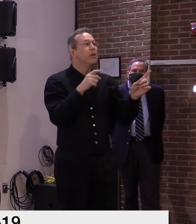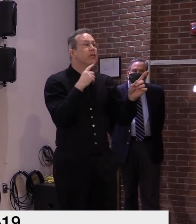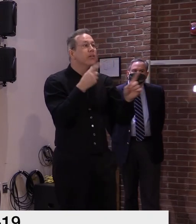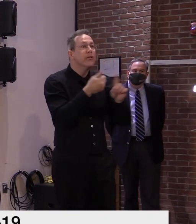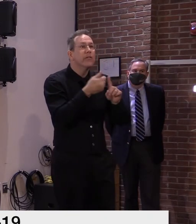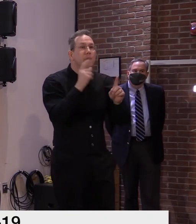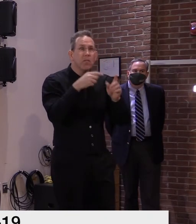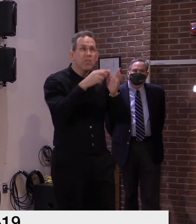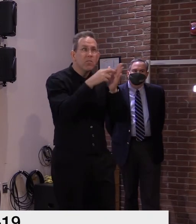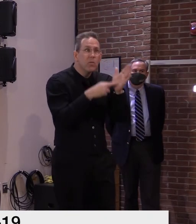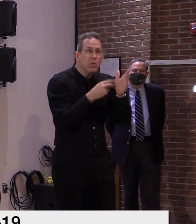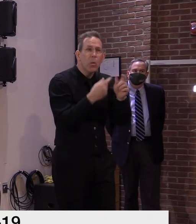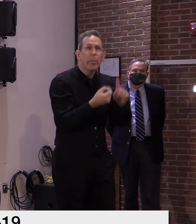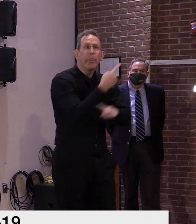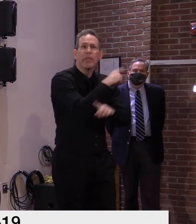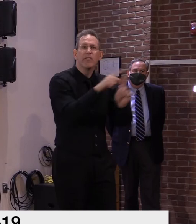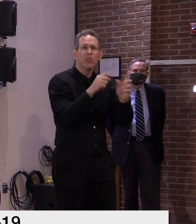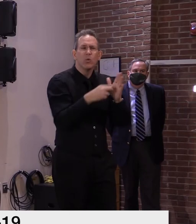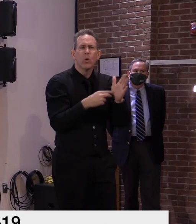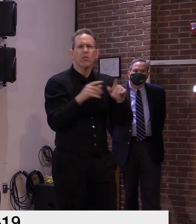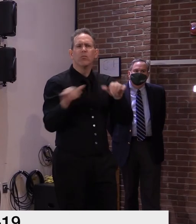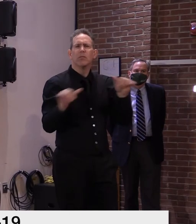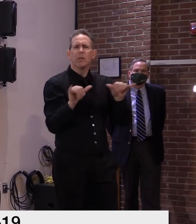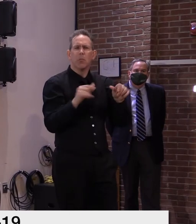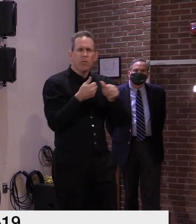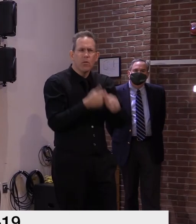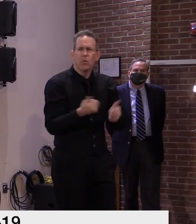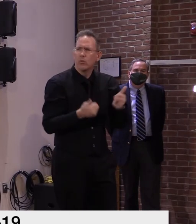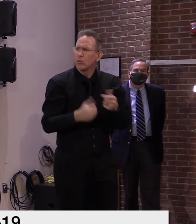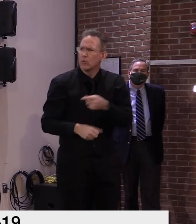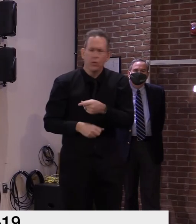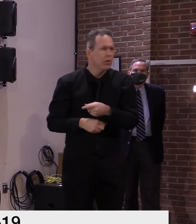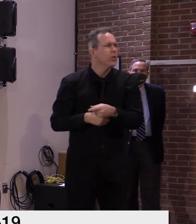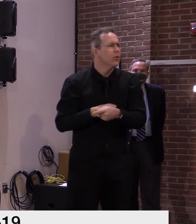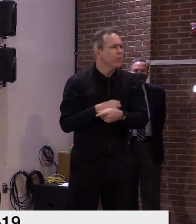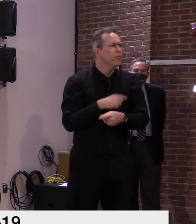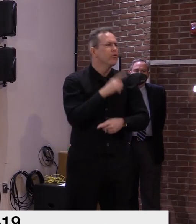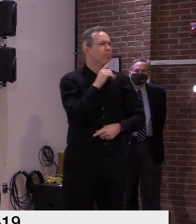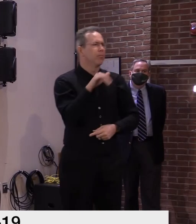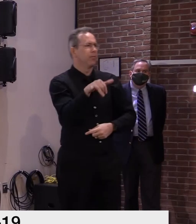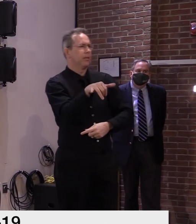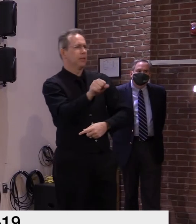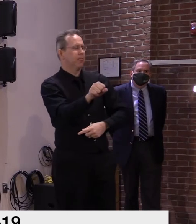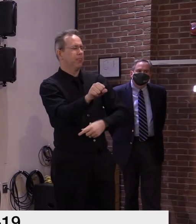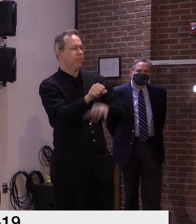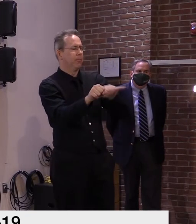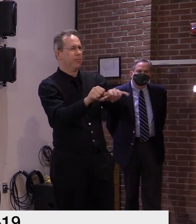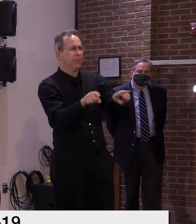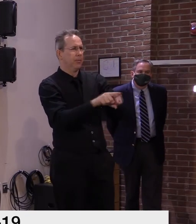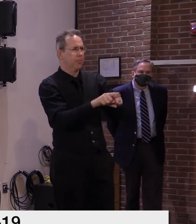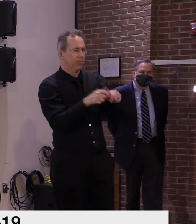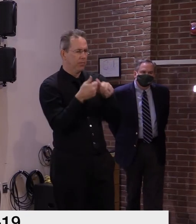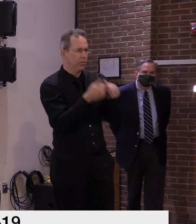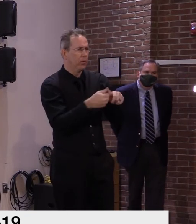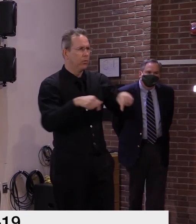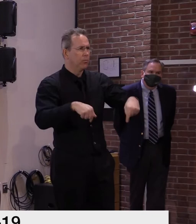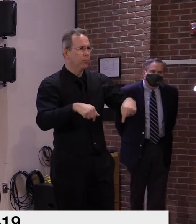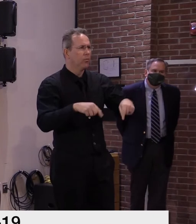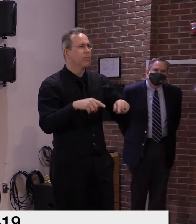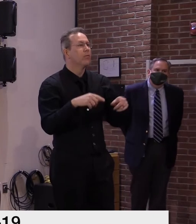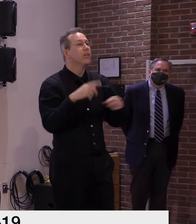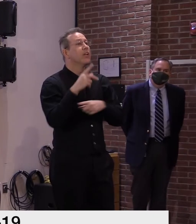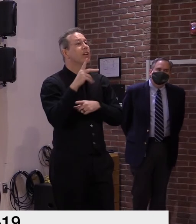under our state program. Walgreens is under the federal program. Thank you.